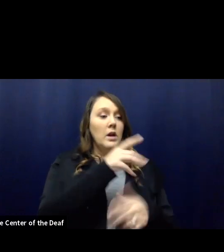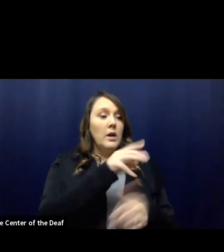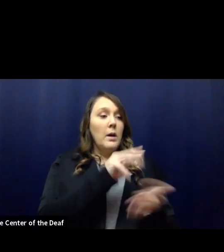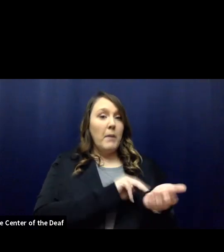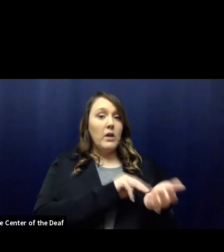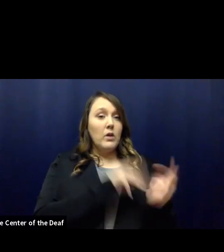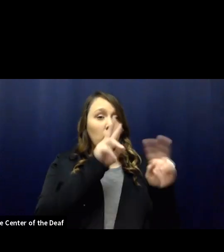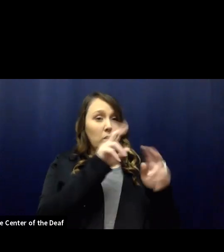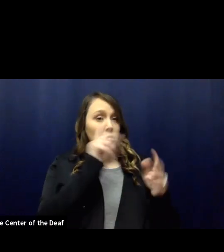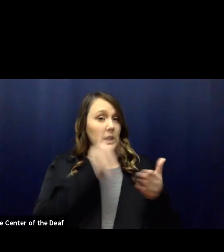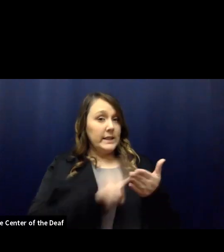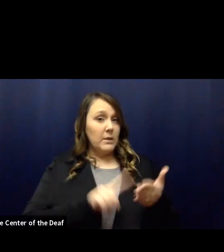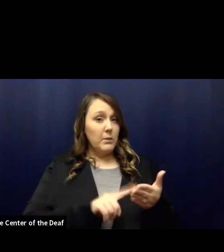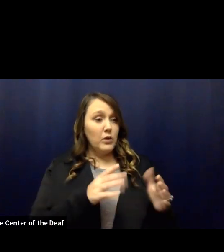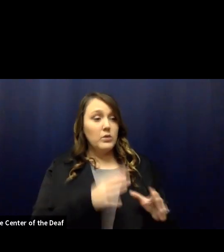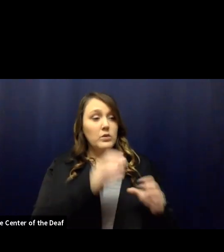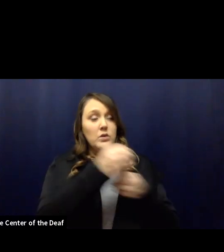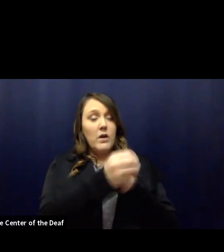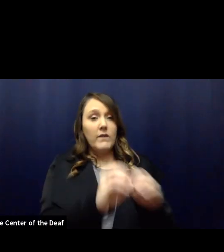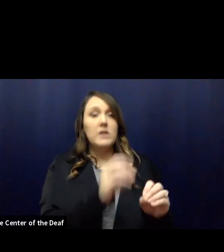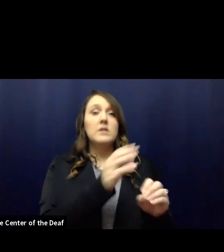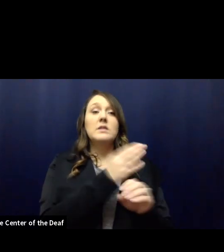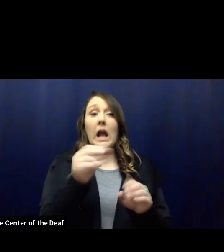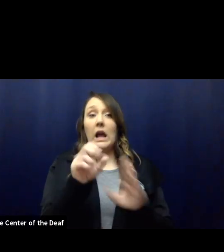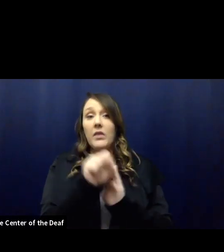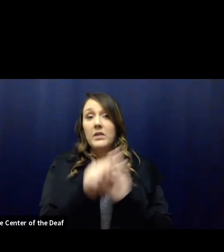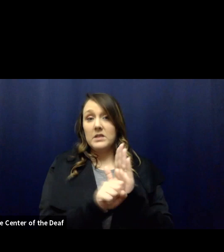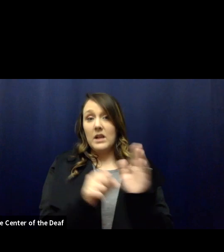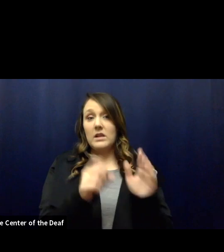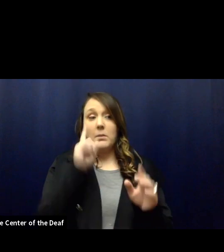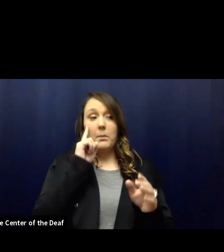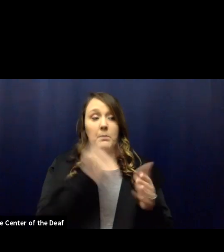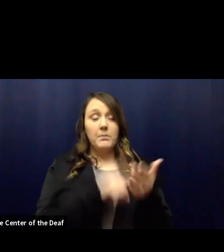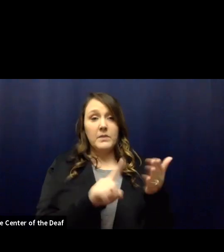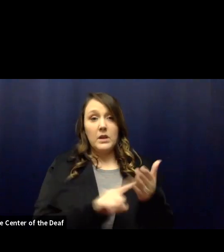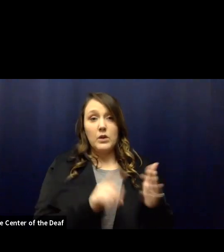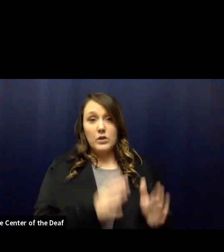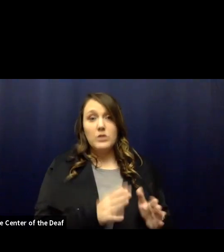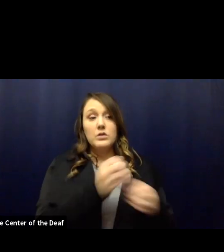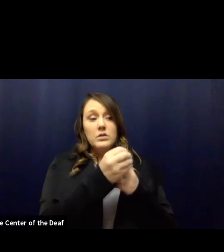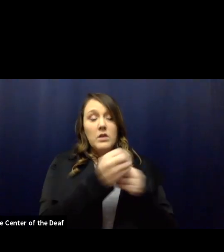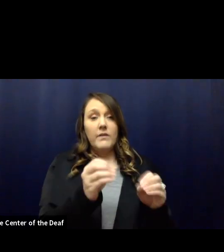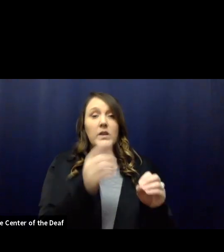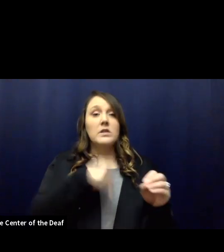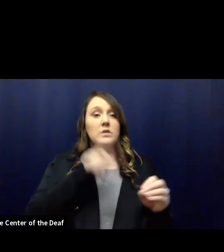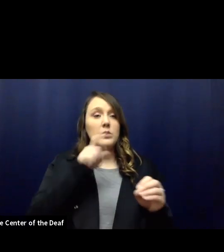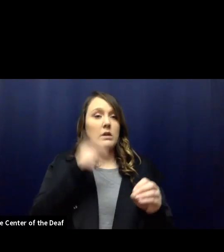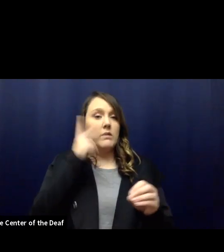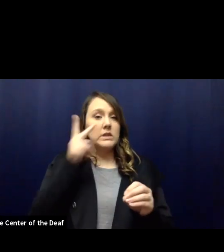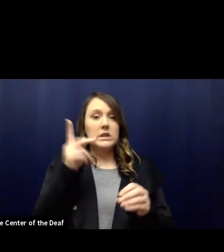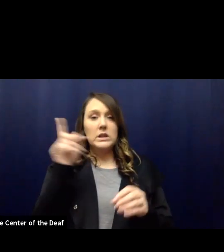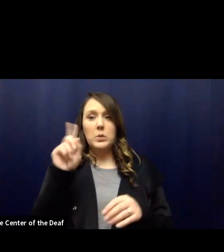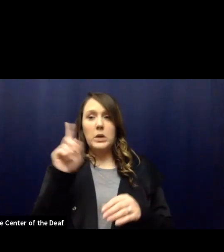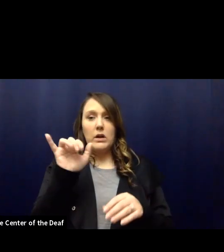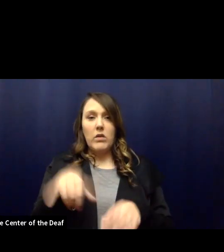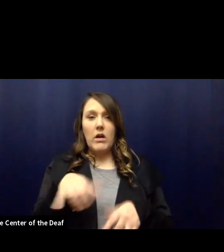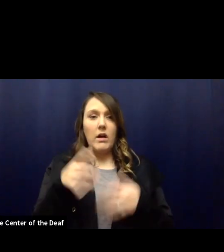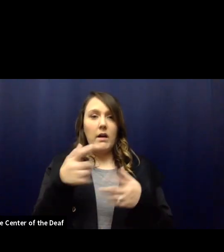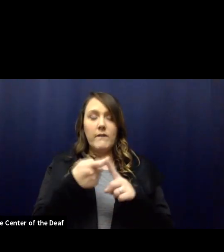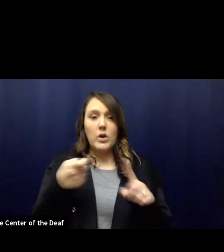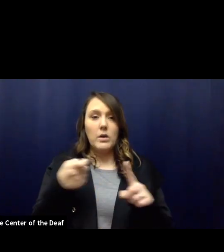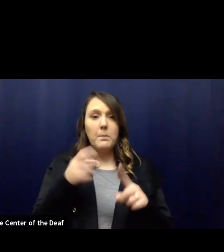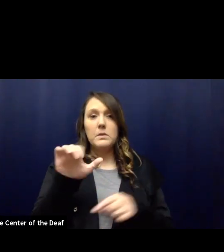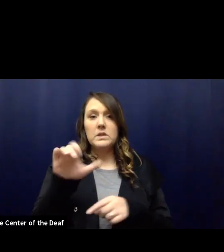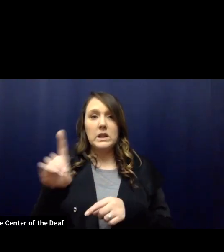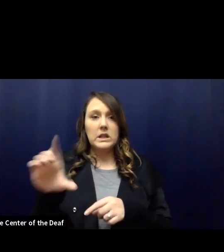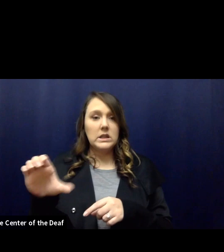medical examiner's office. So we'll have to look into where that is coming from. Could be an error on the CDC's website as well. But our numbers, we